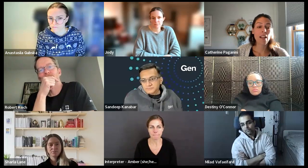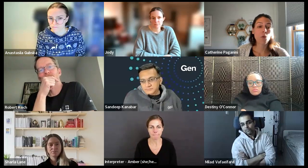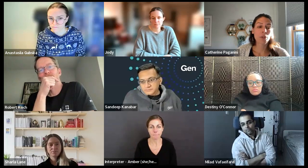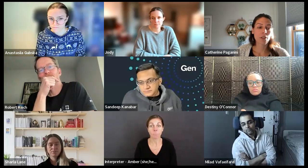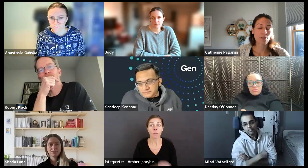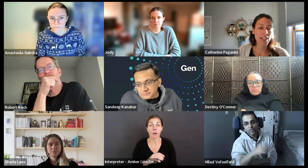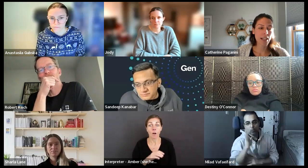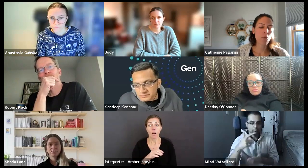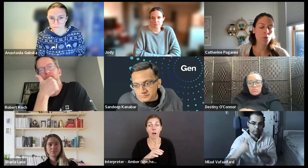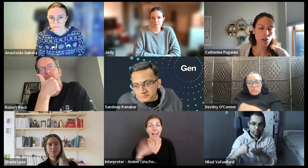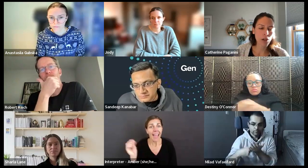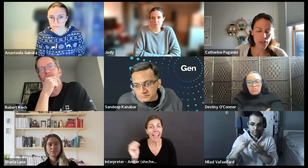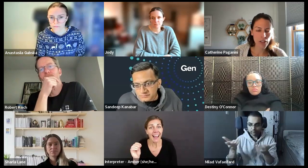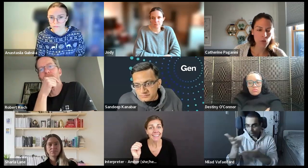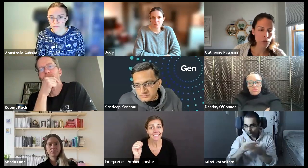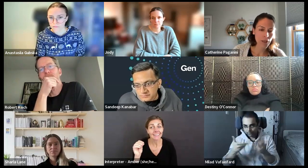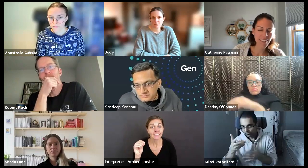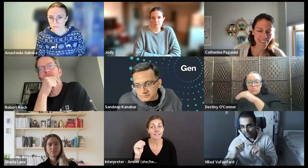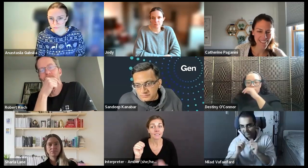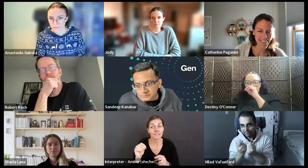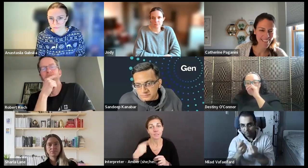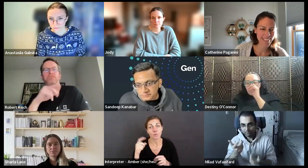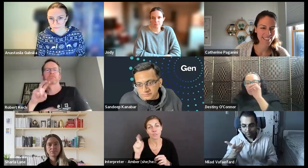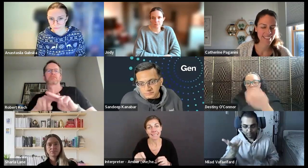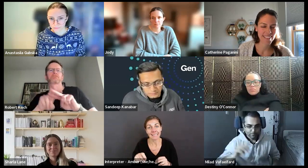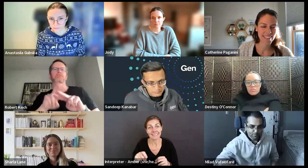And they needed an Uber, right? Like, well, we also needed an Uber, but.